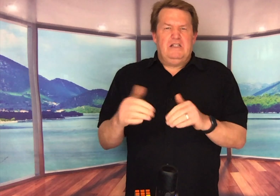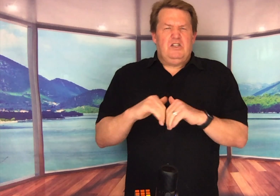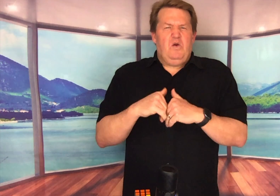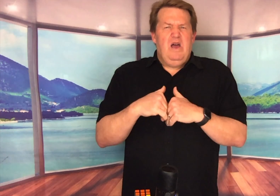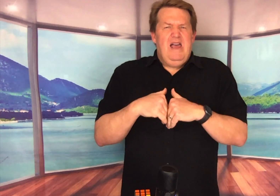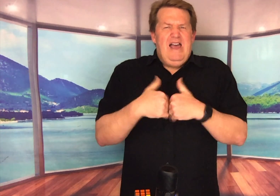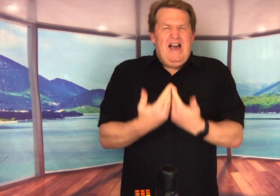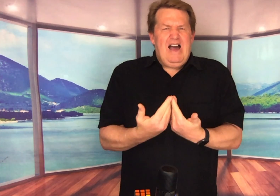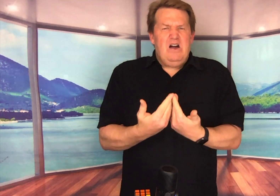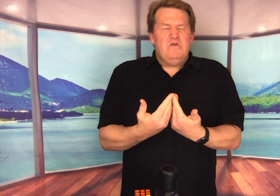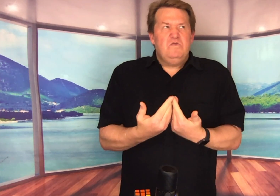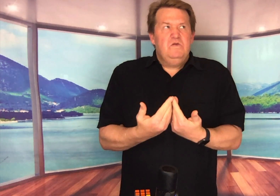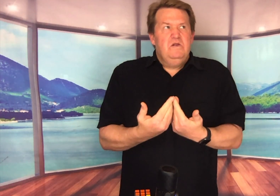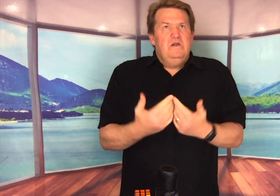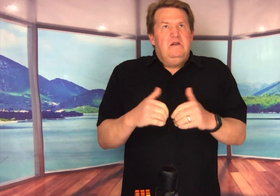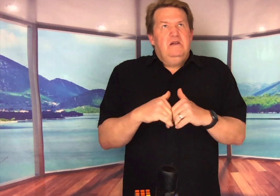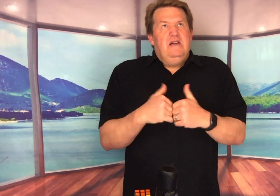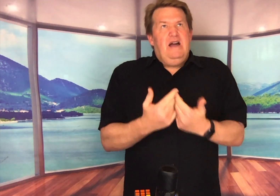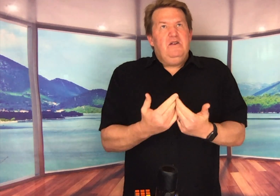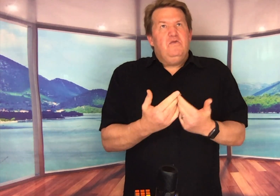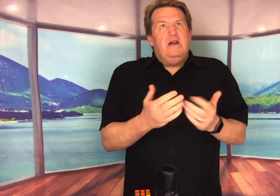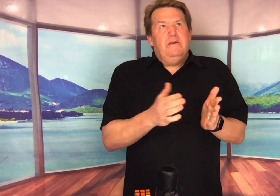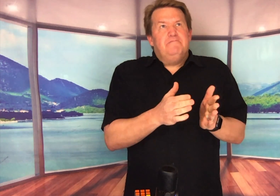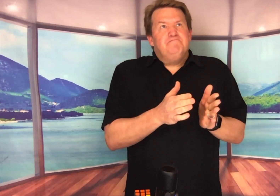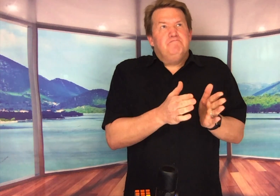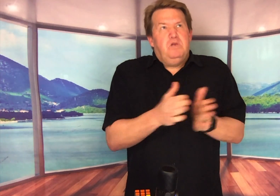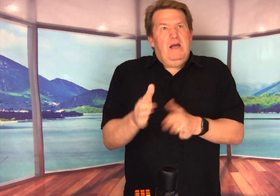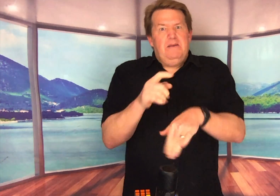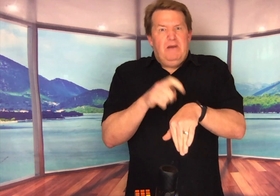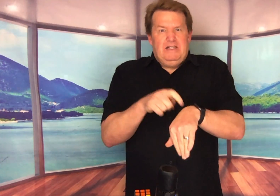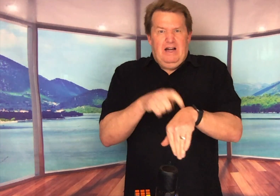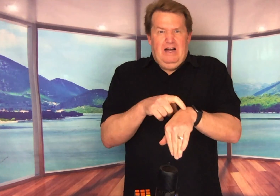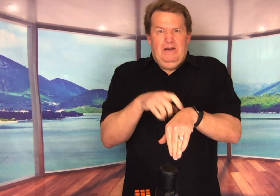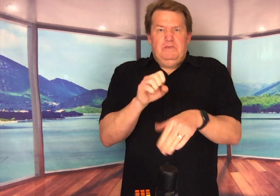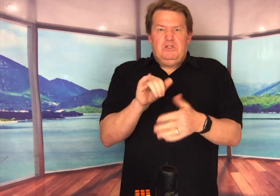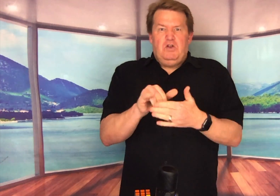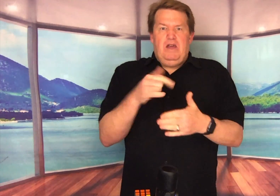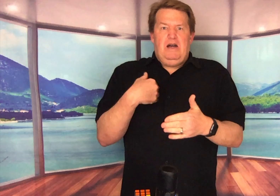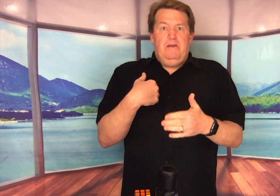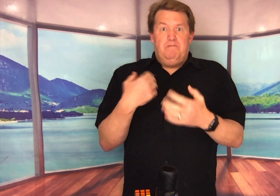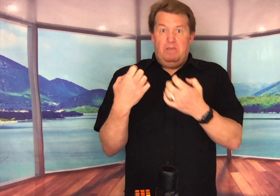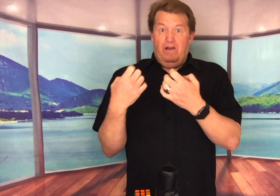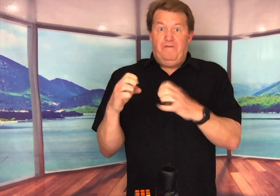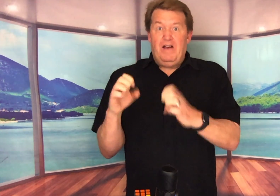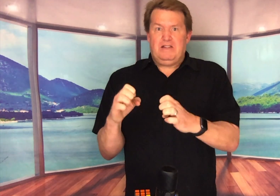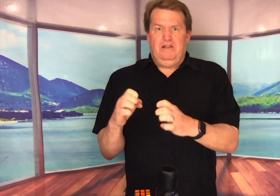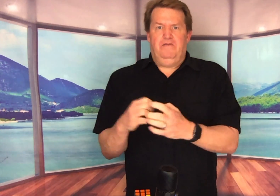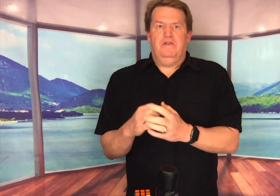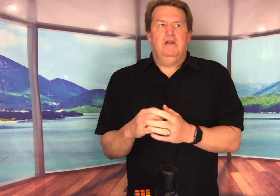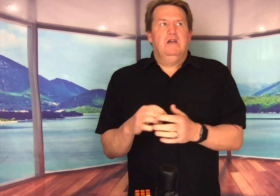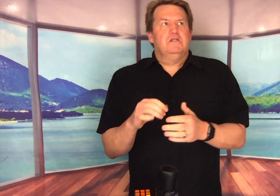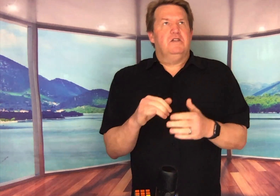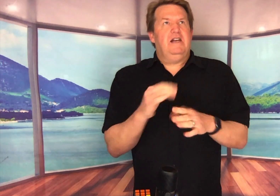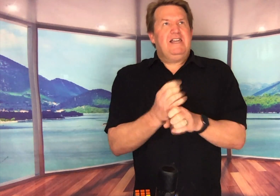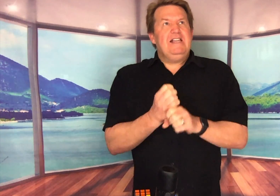So how do I plan my time so that I'm effective, so that I get the